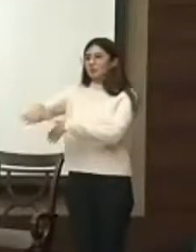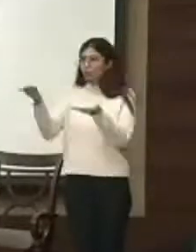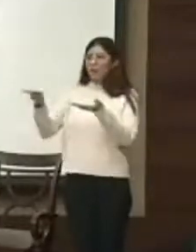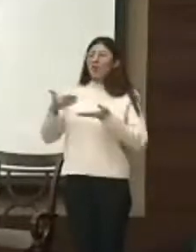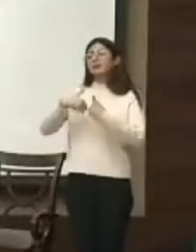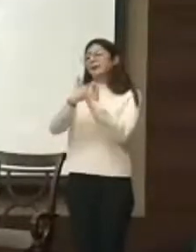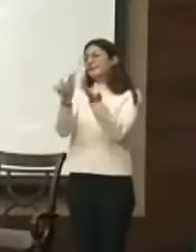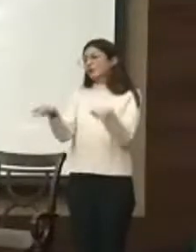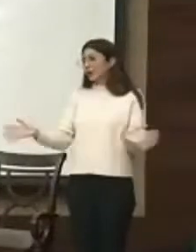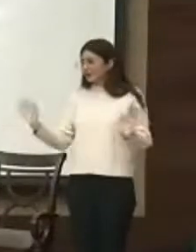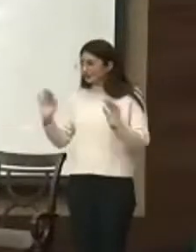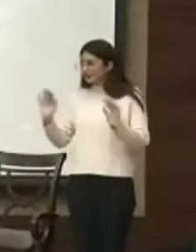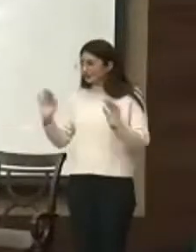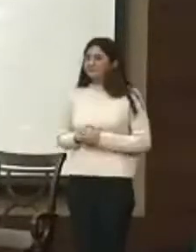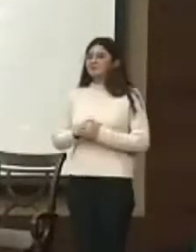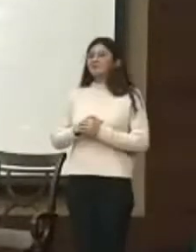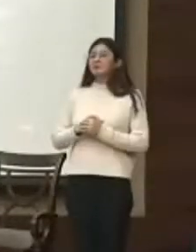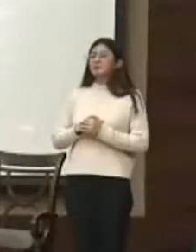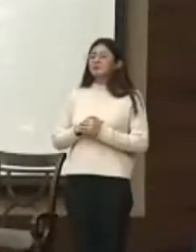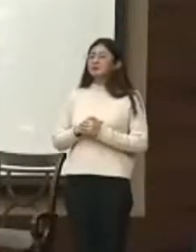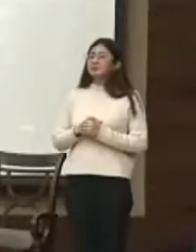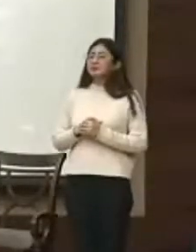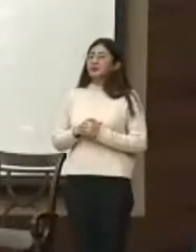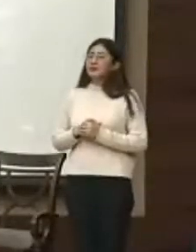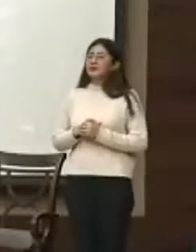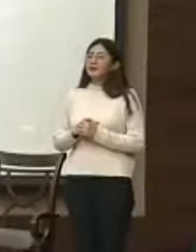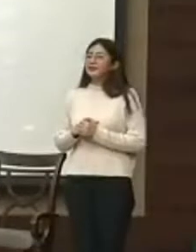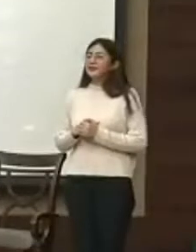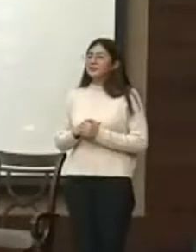everyone. And I don't,